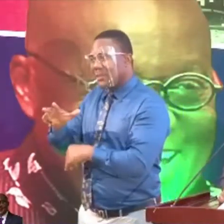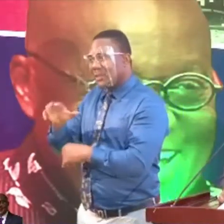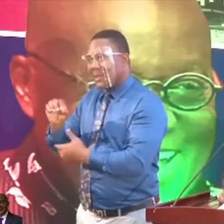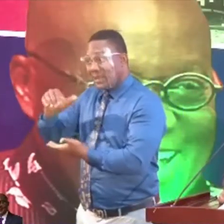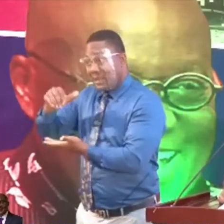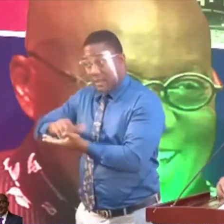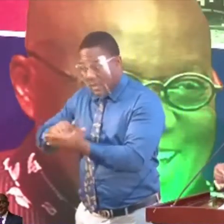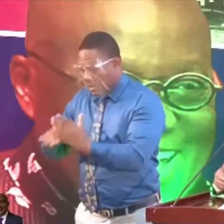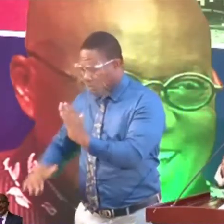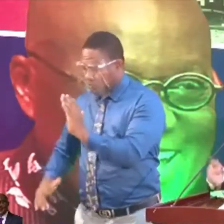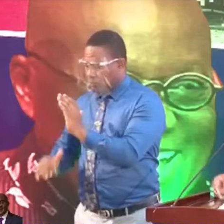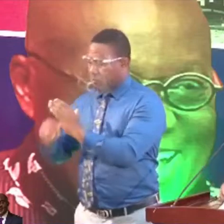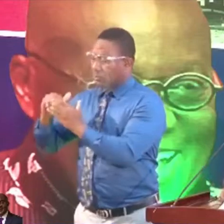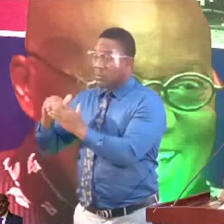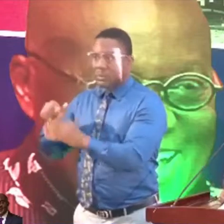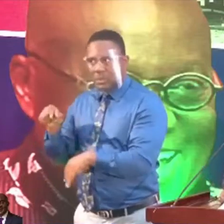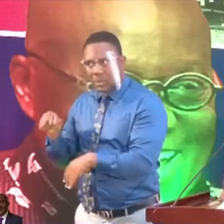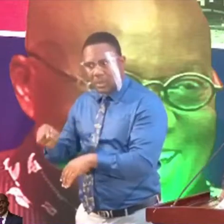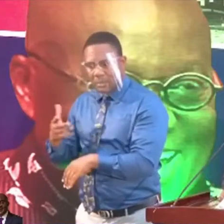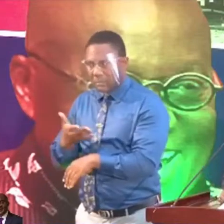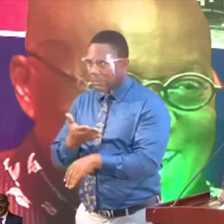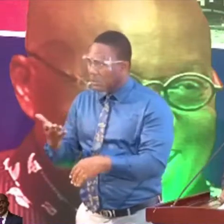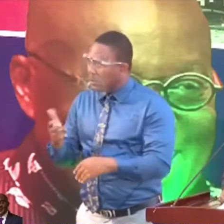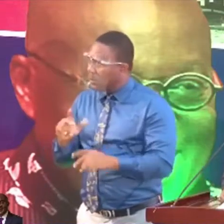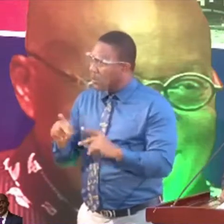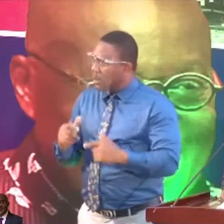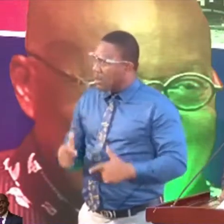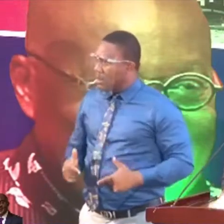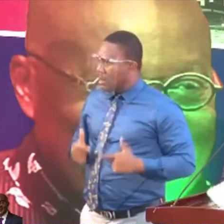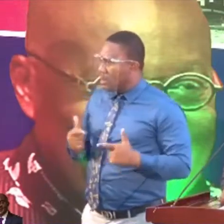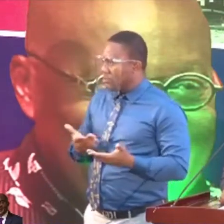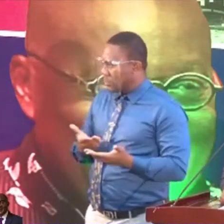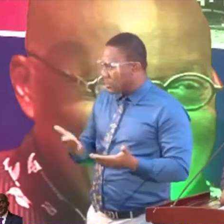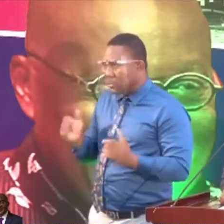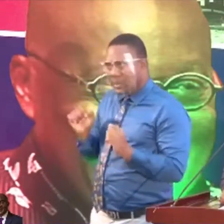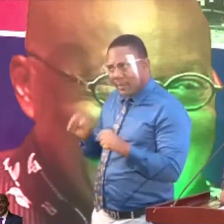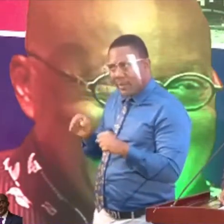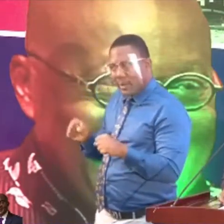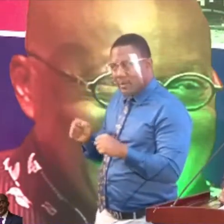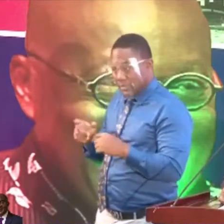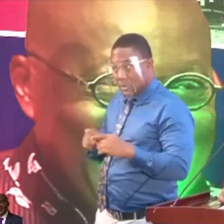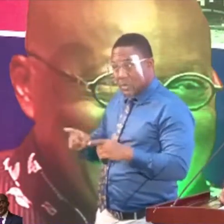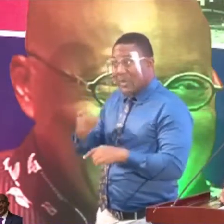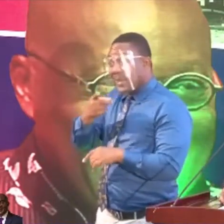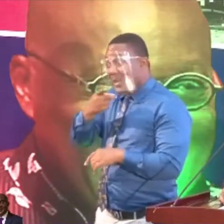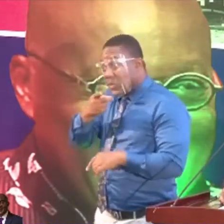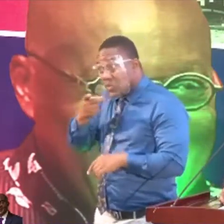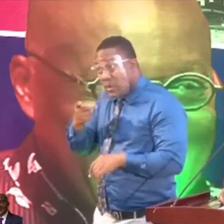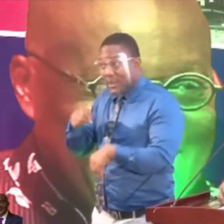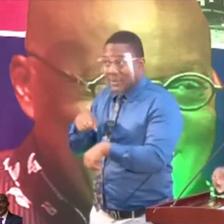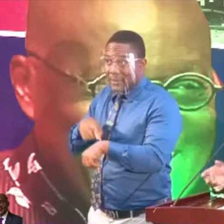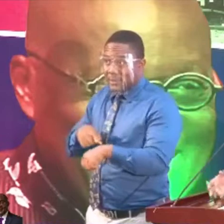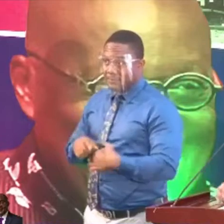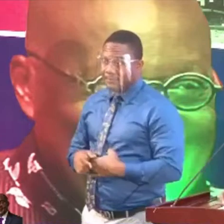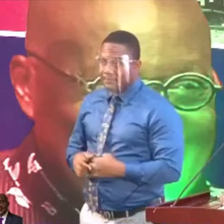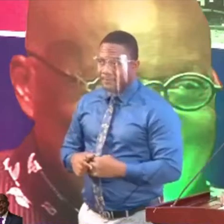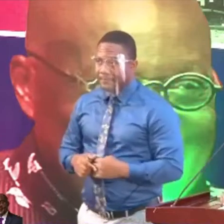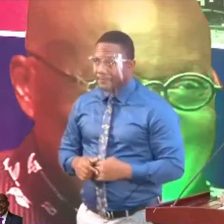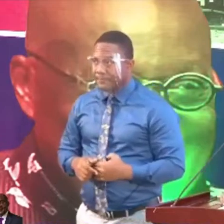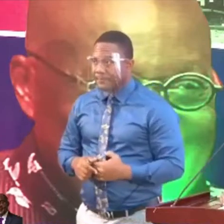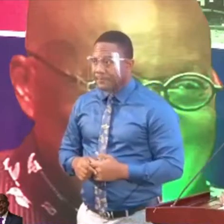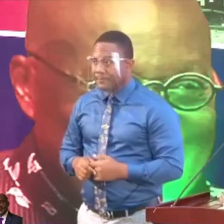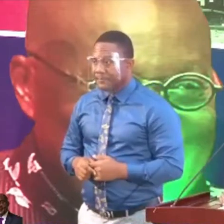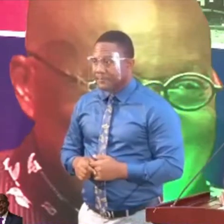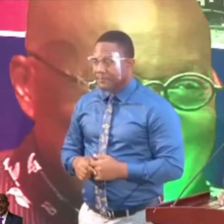full, and this is enough to survive a greater part of the average dry season in any year. When you hear some of